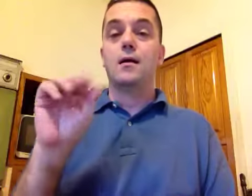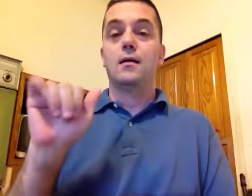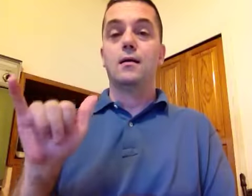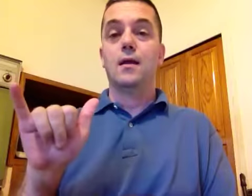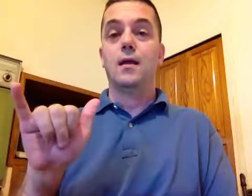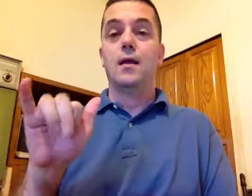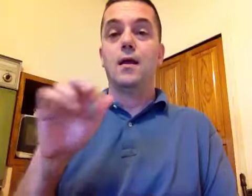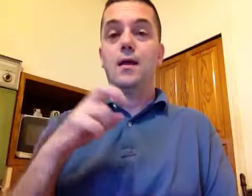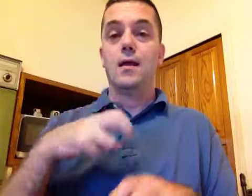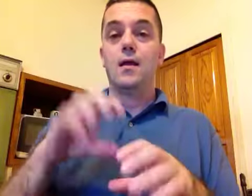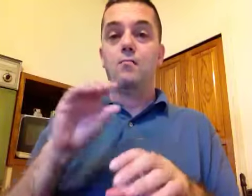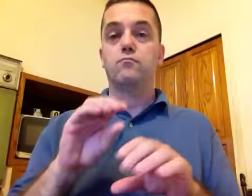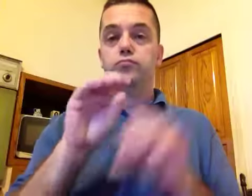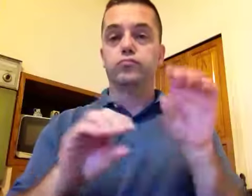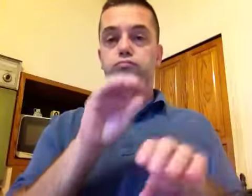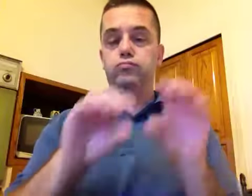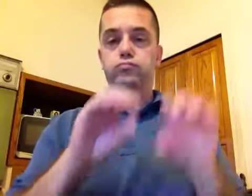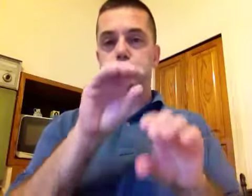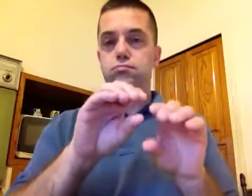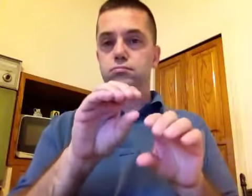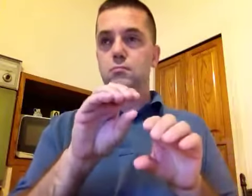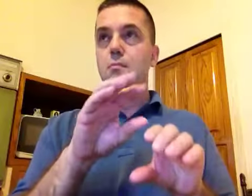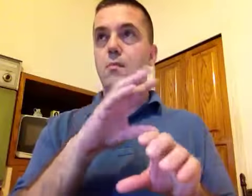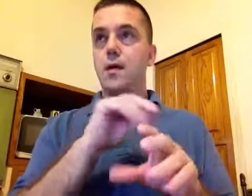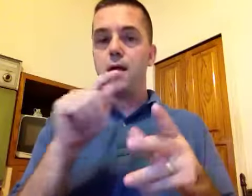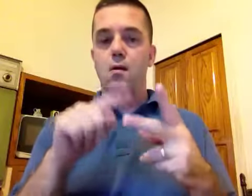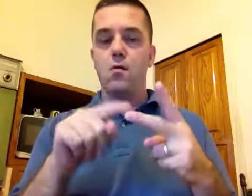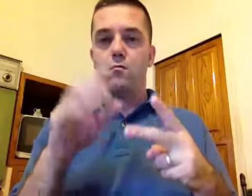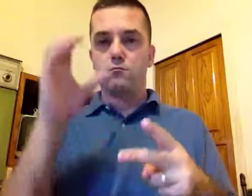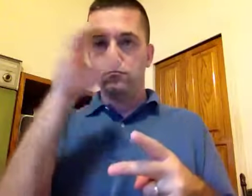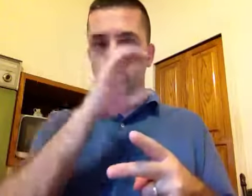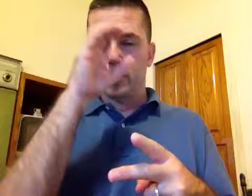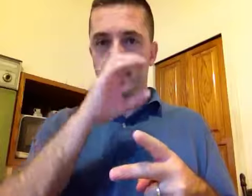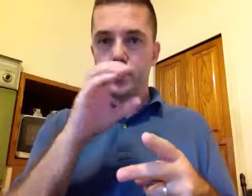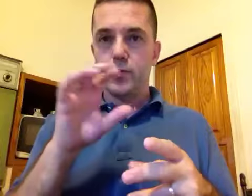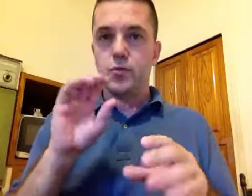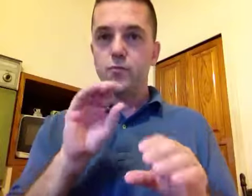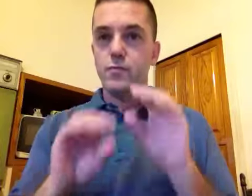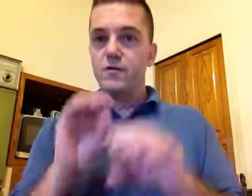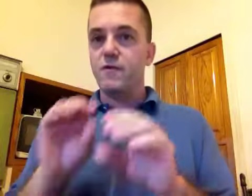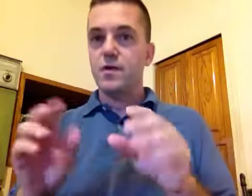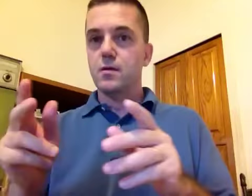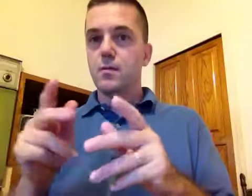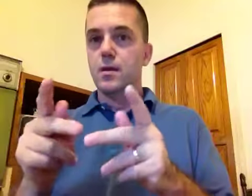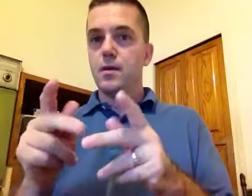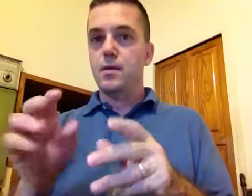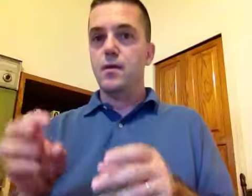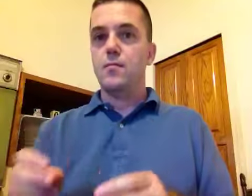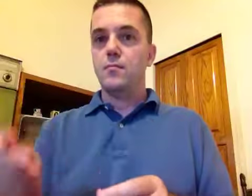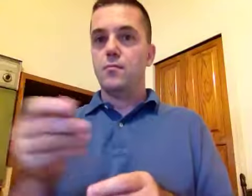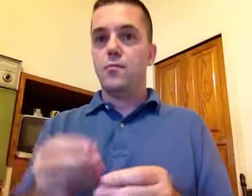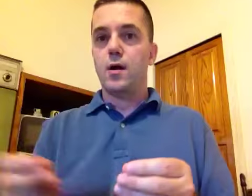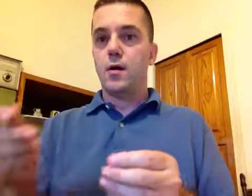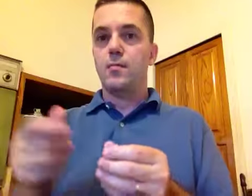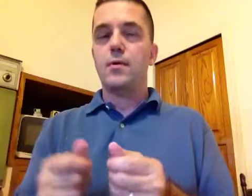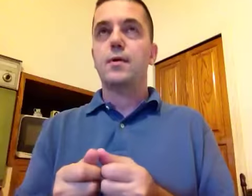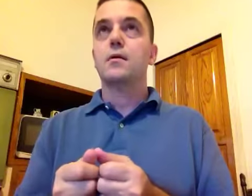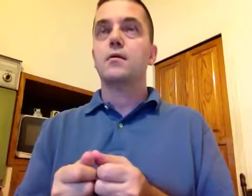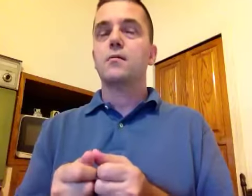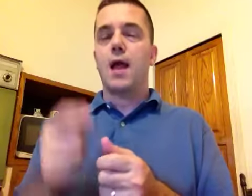looking into investment properties. And I know that you would say to pay off your debt first,